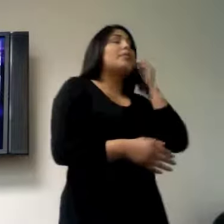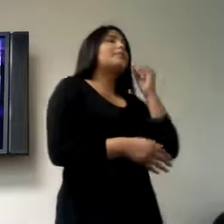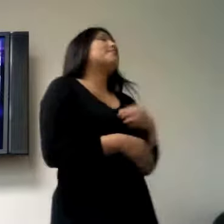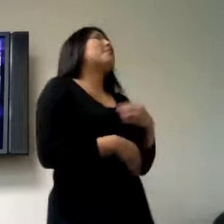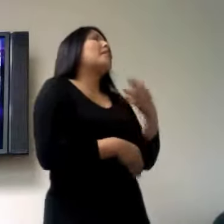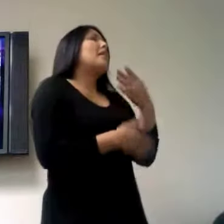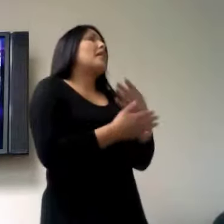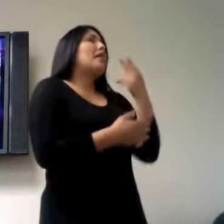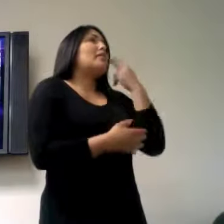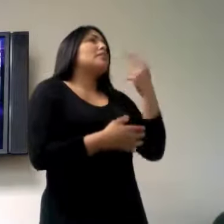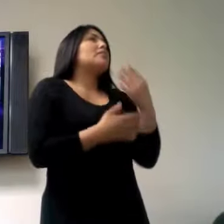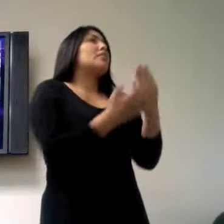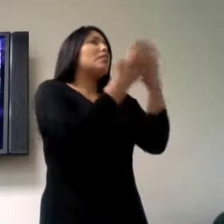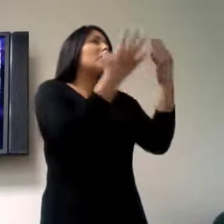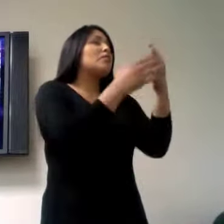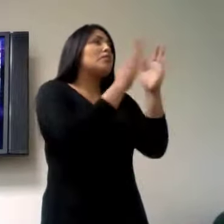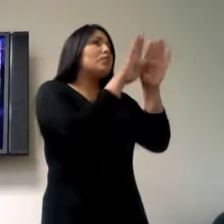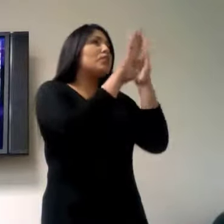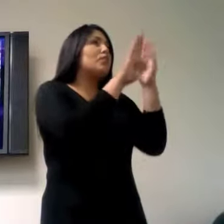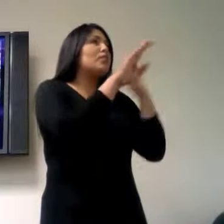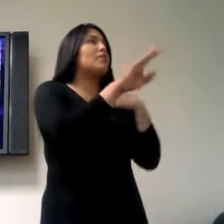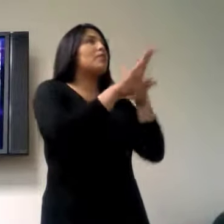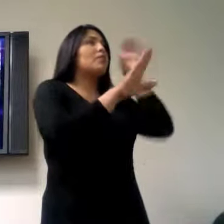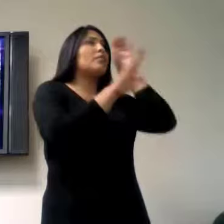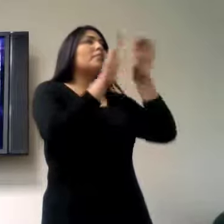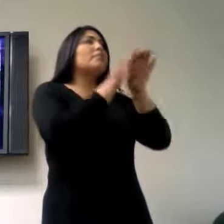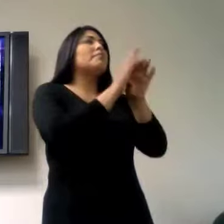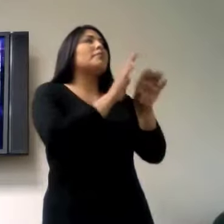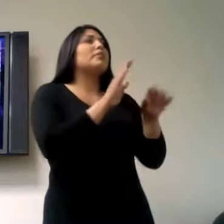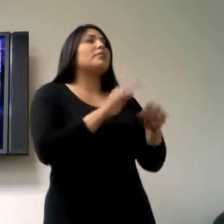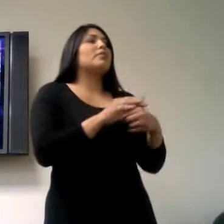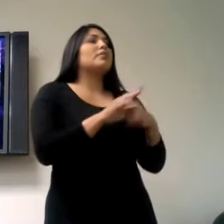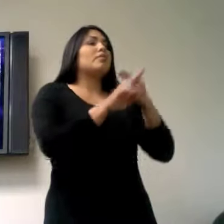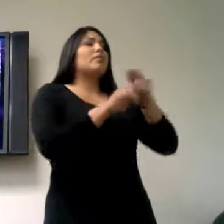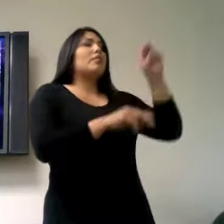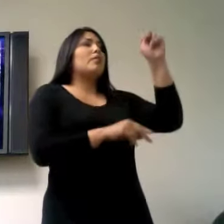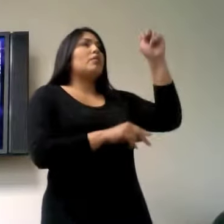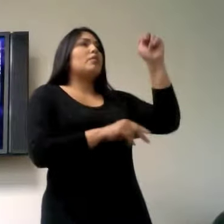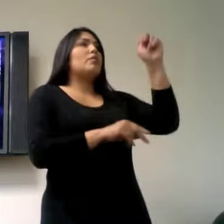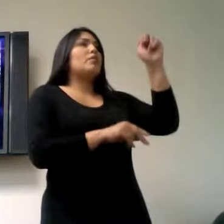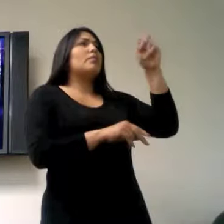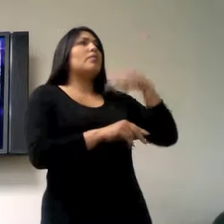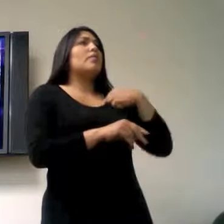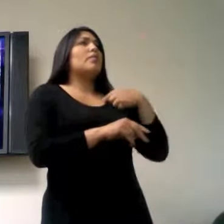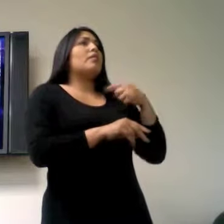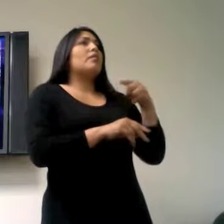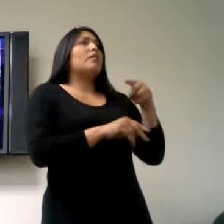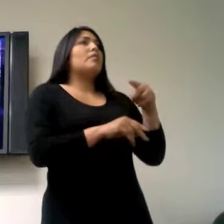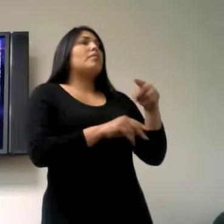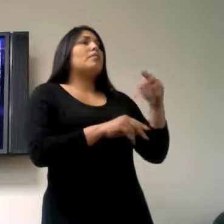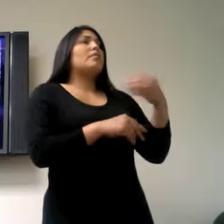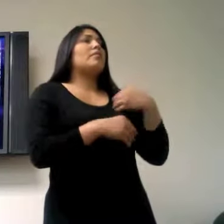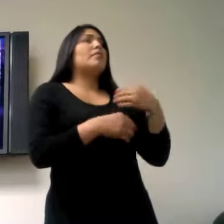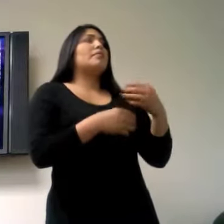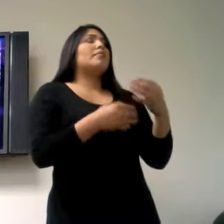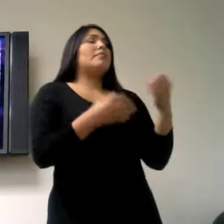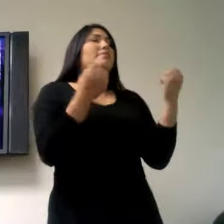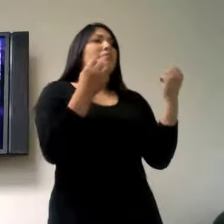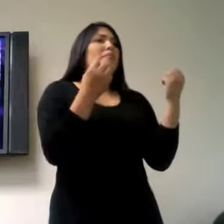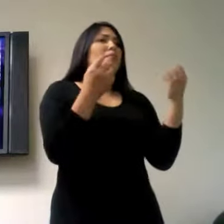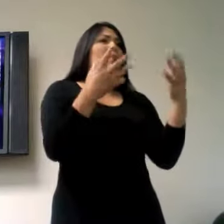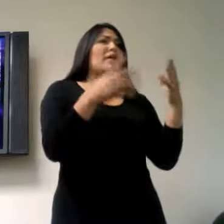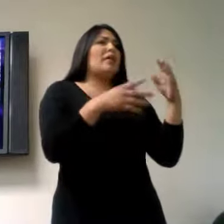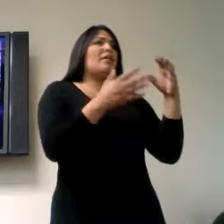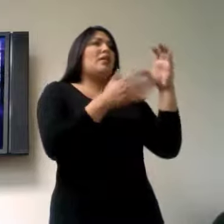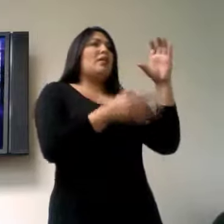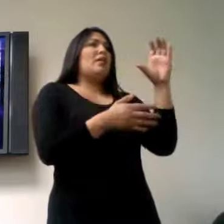that the Yankees have put up a picture gallery just outside of the fence, and understand that the Rebs will be permitted to patronize it. Hundreds of boys will